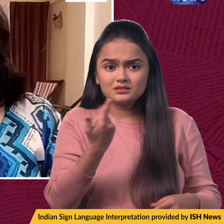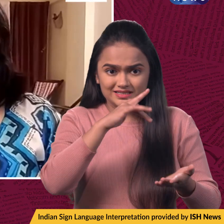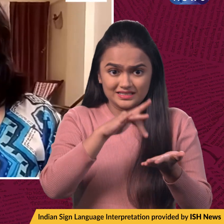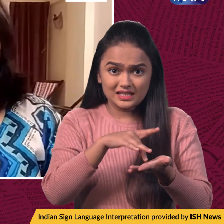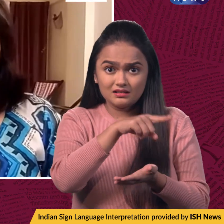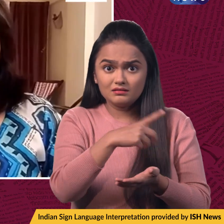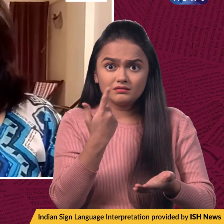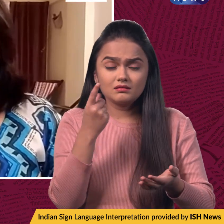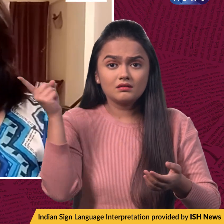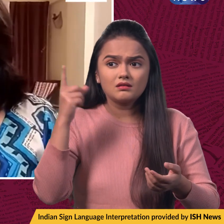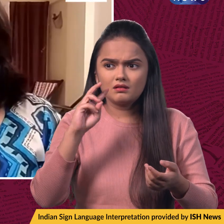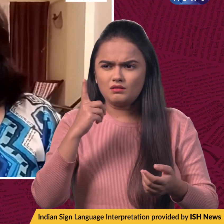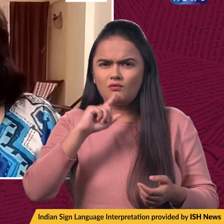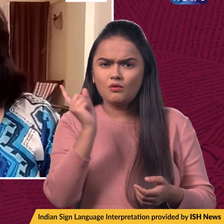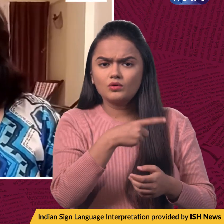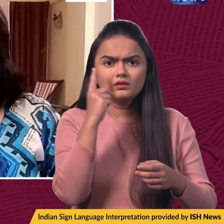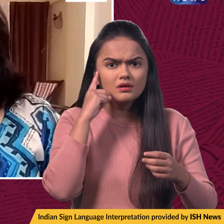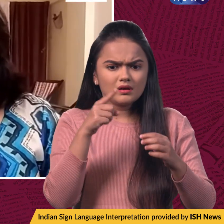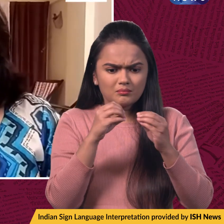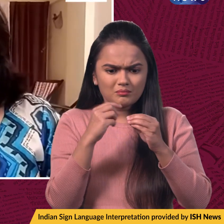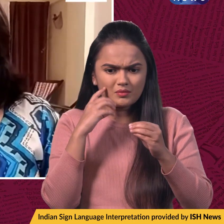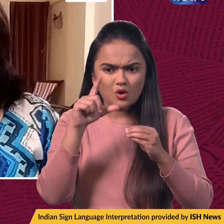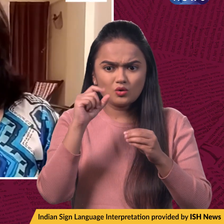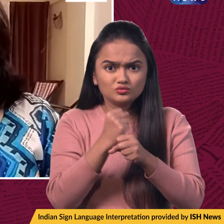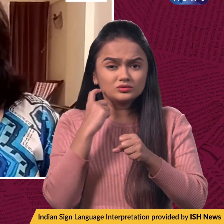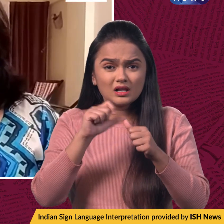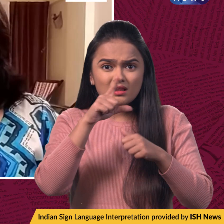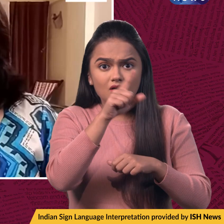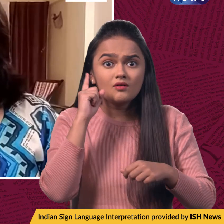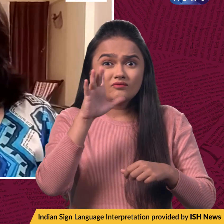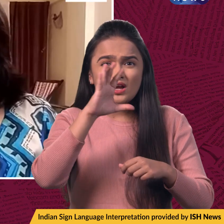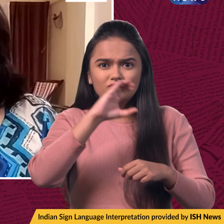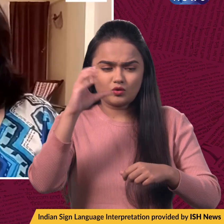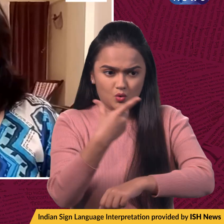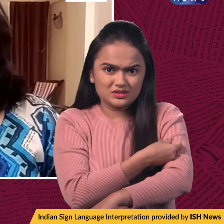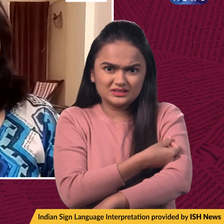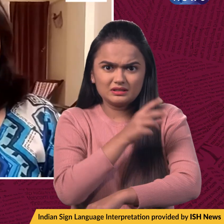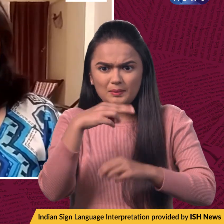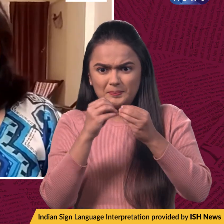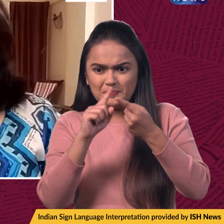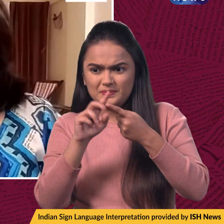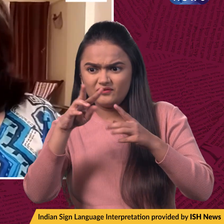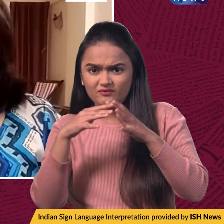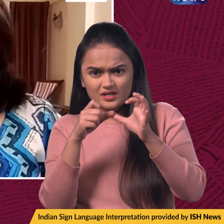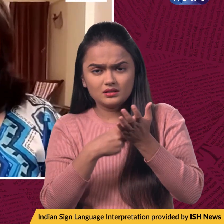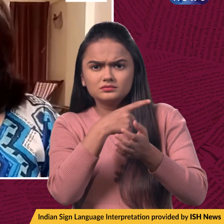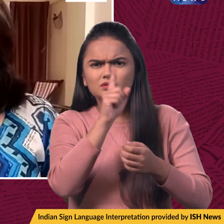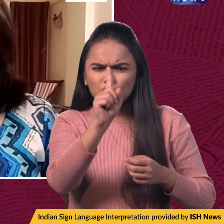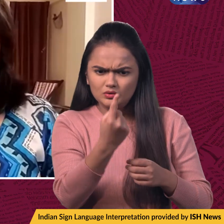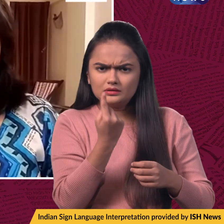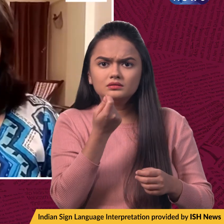has placed a purchase order with Biological E for 5 crore doses of COVID vaccine, Corbevax, each